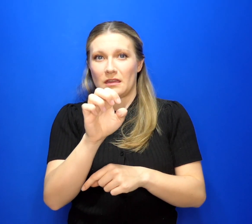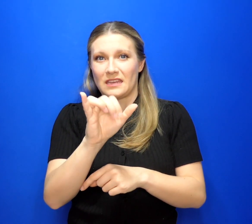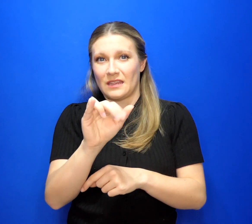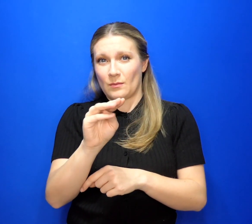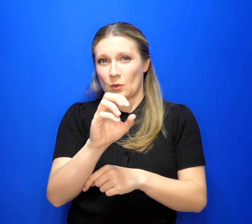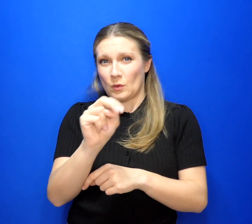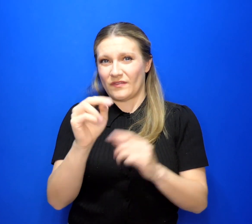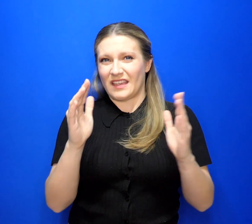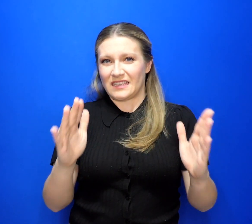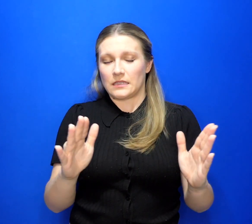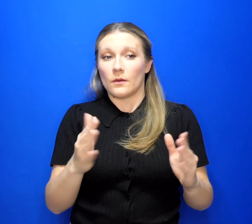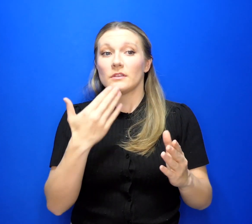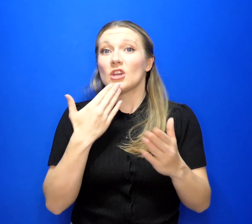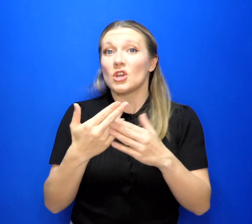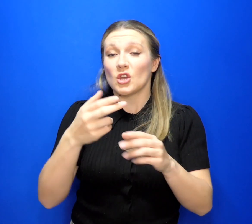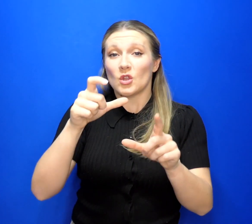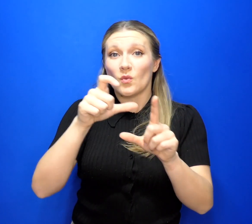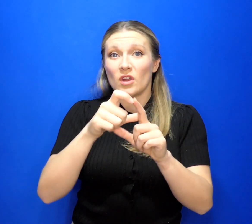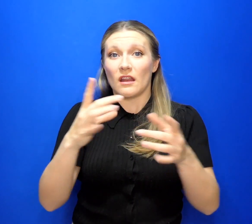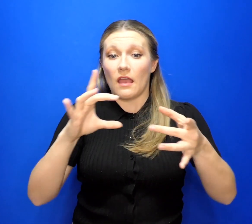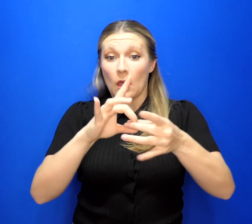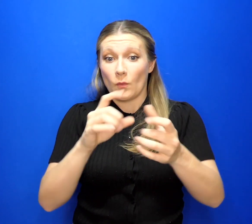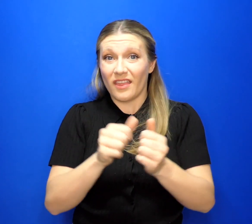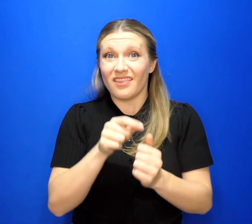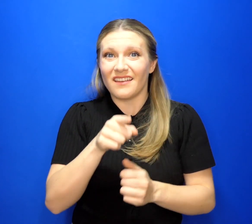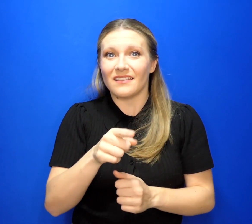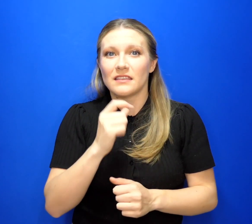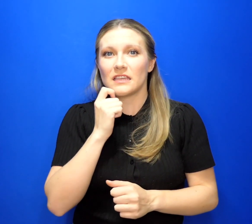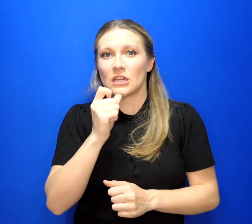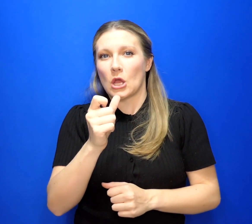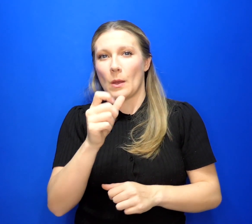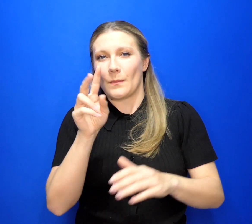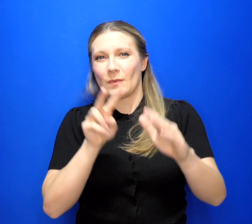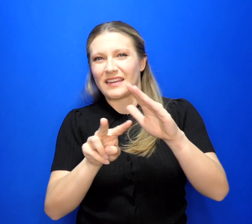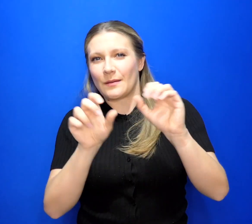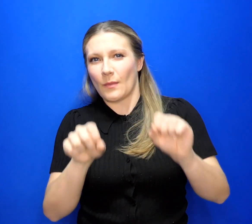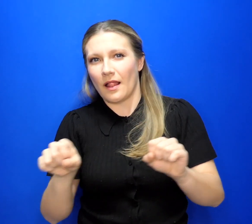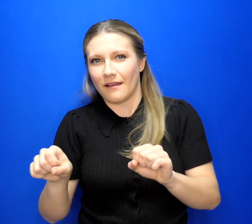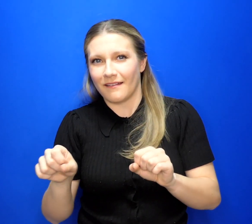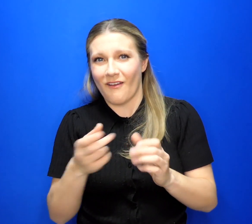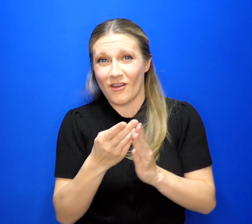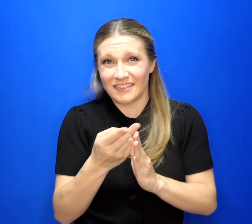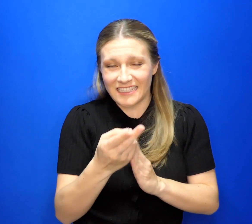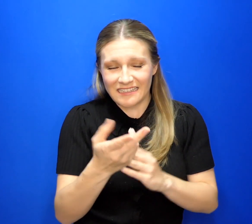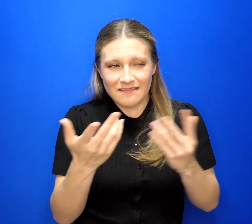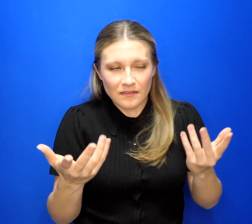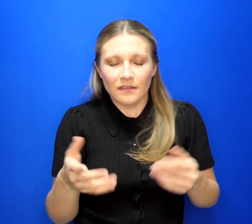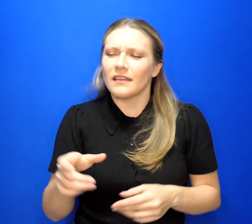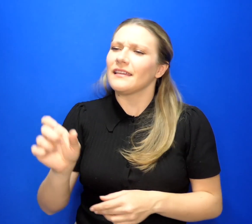word to go along with honeymoon is unpredictable. So, honestly. Yeah. So